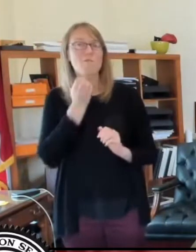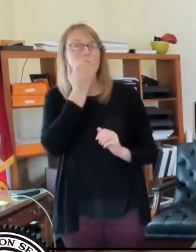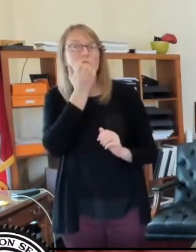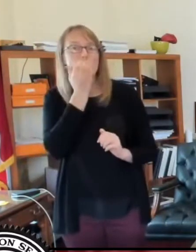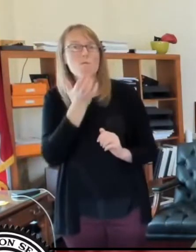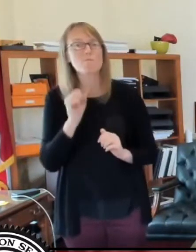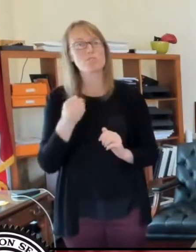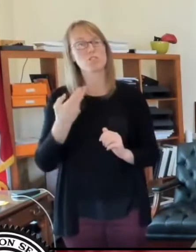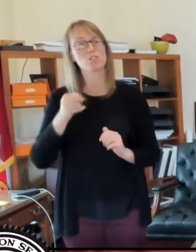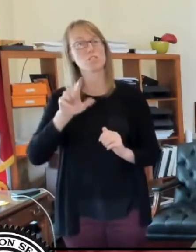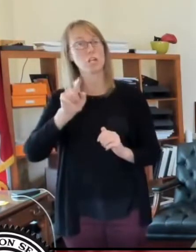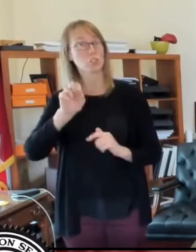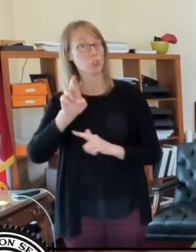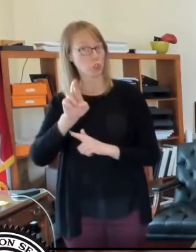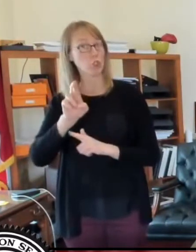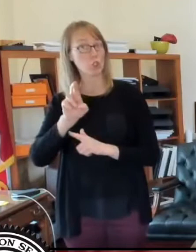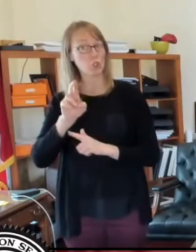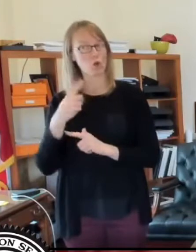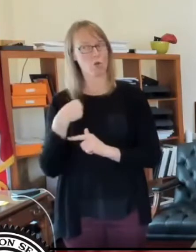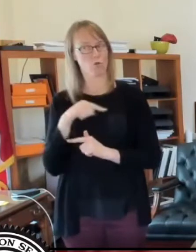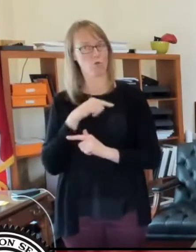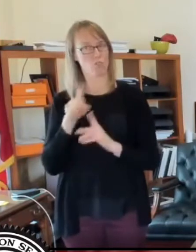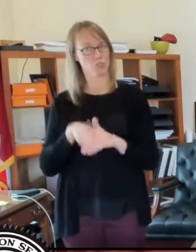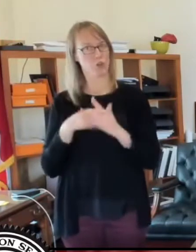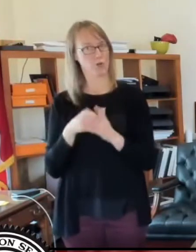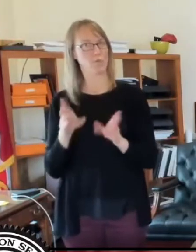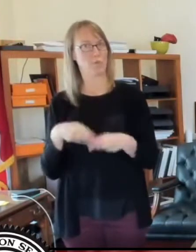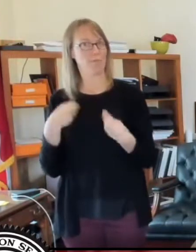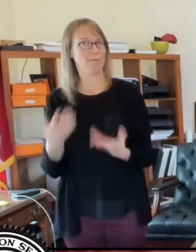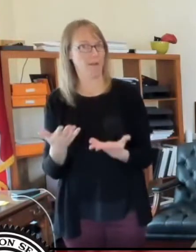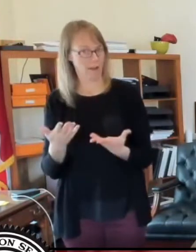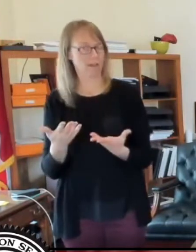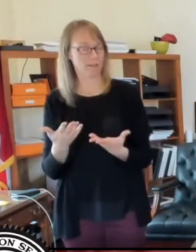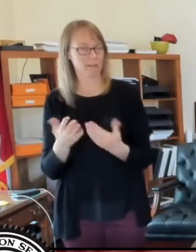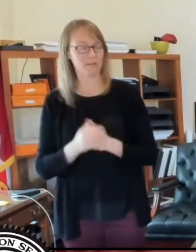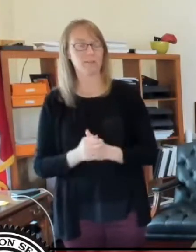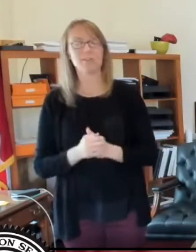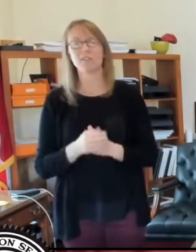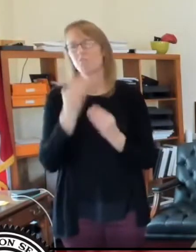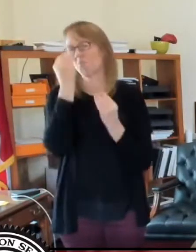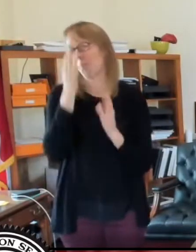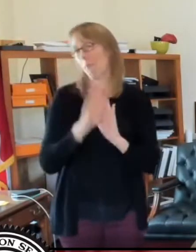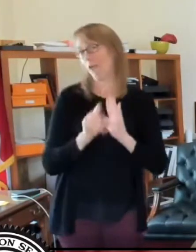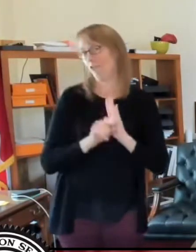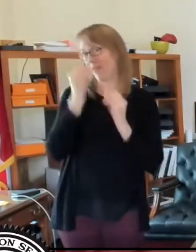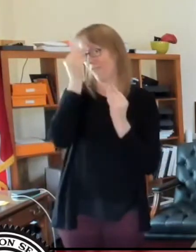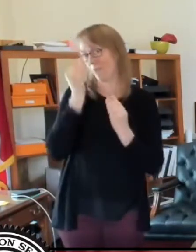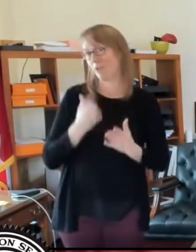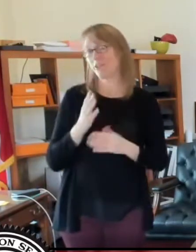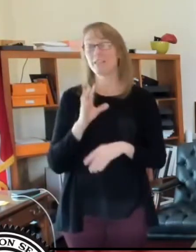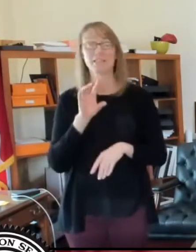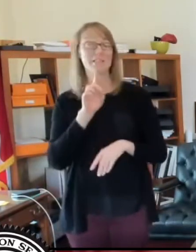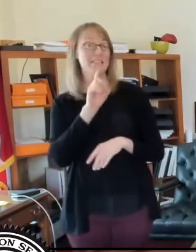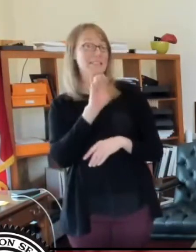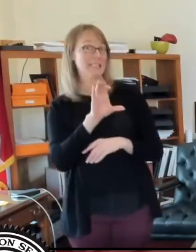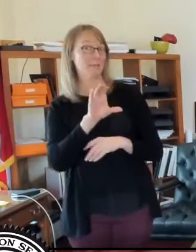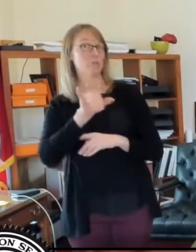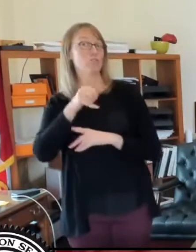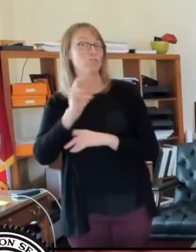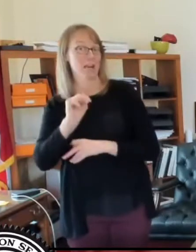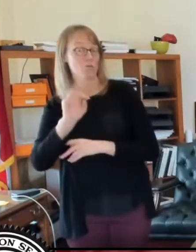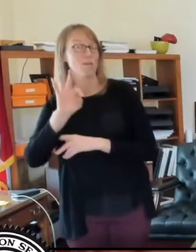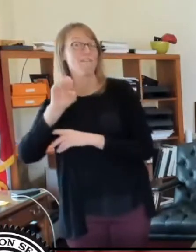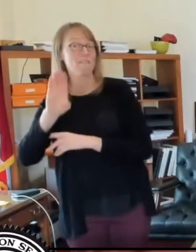Just by way of background, December, January, and February, we have cold weather outreach